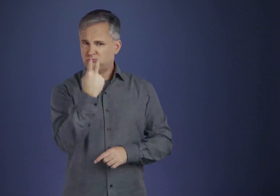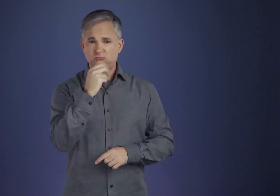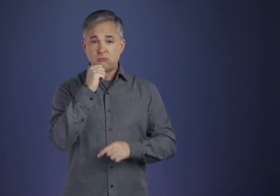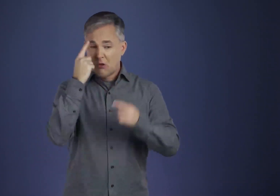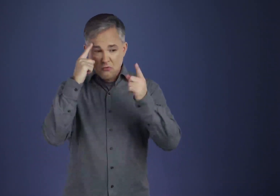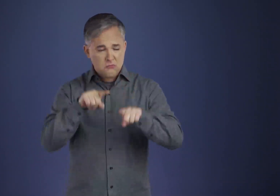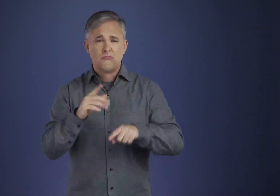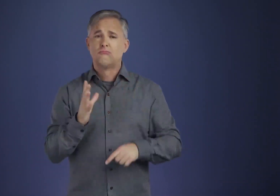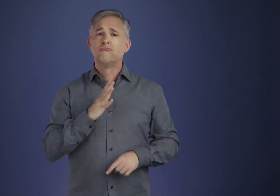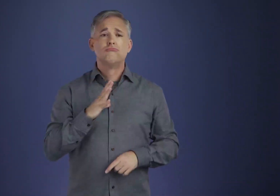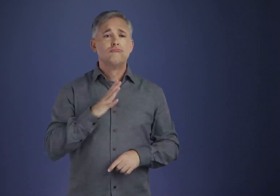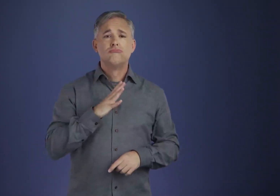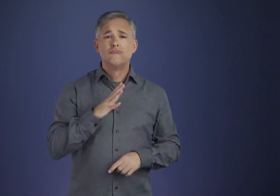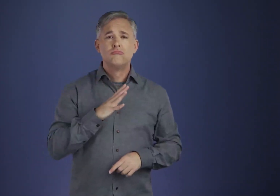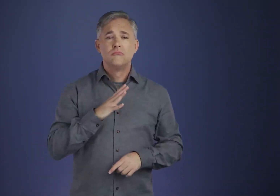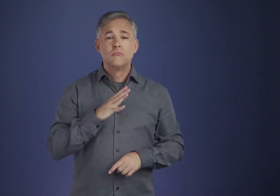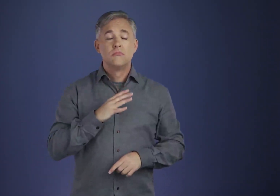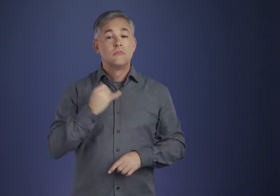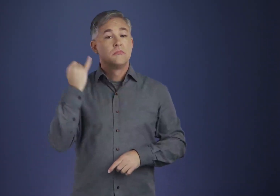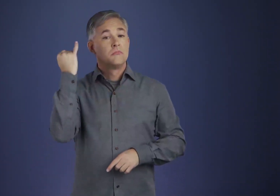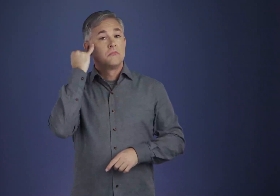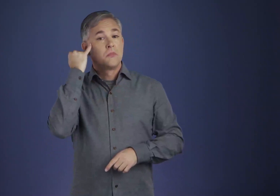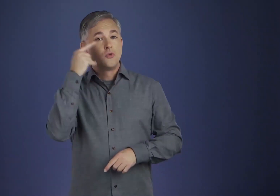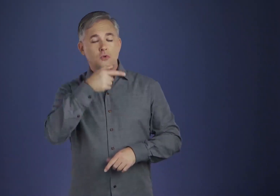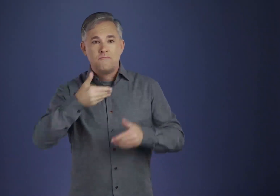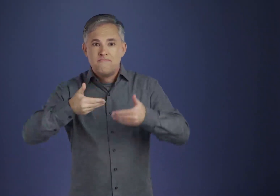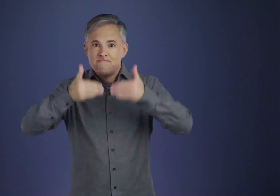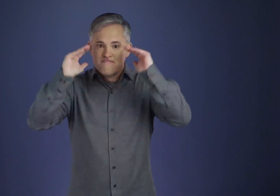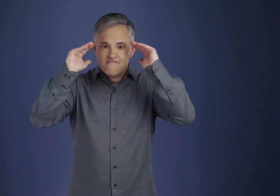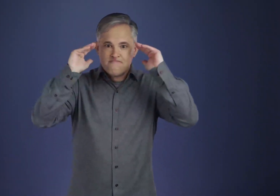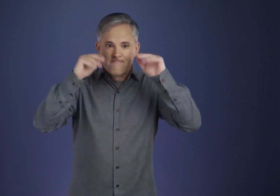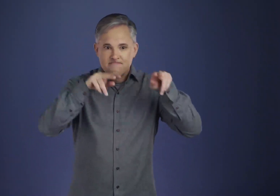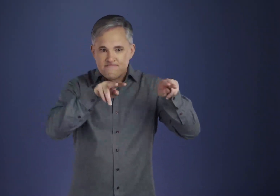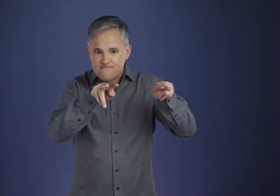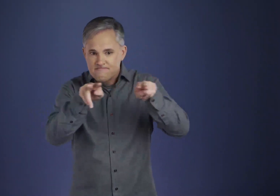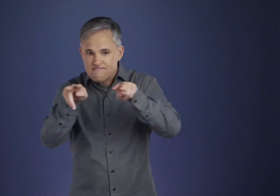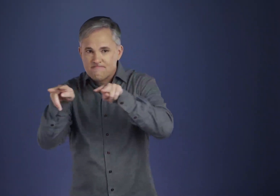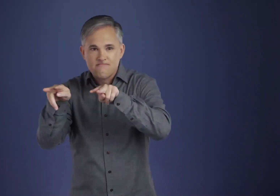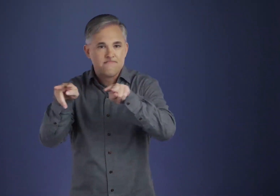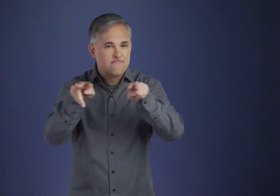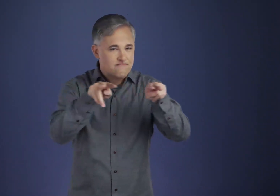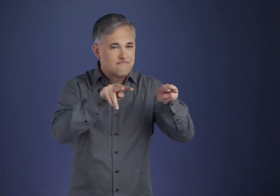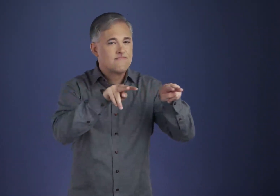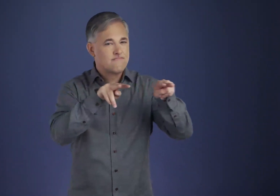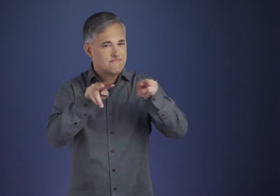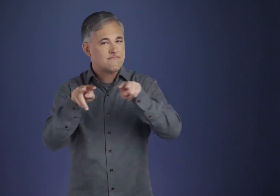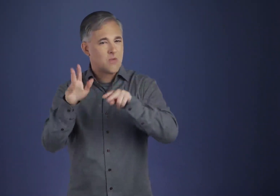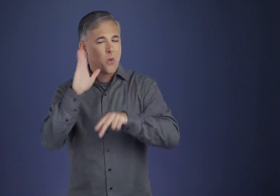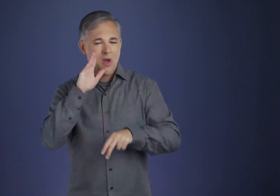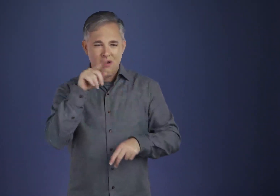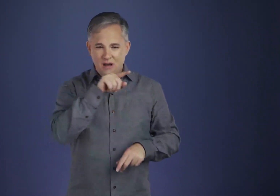If you don't care for the one I've suggested, you'll be sure to discover one that suits if only you look and listen.